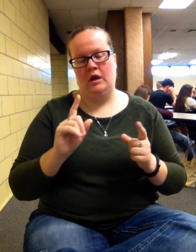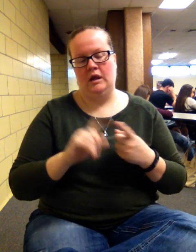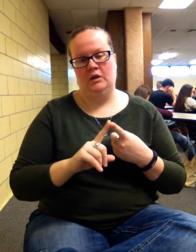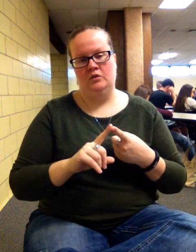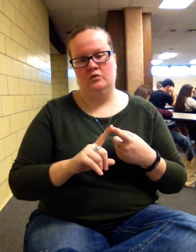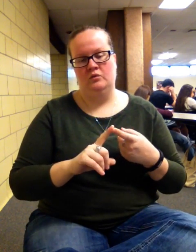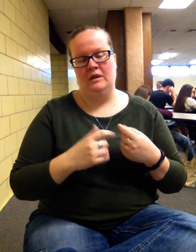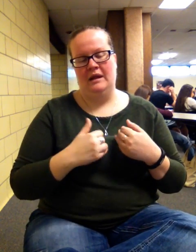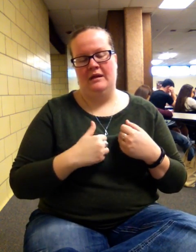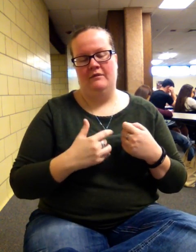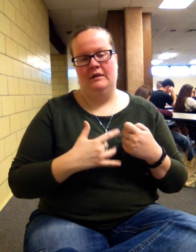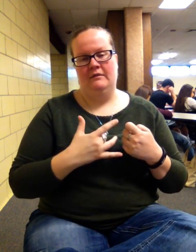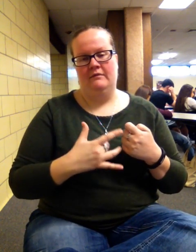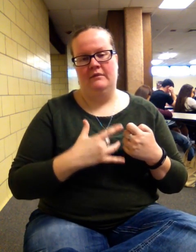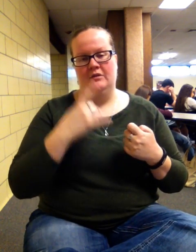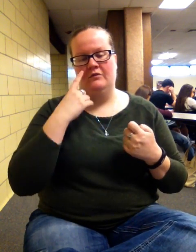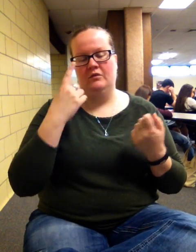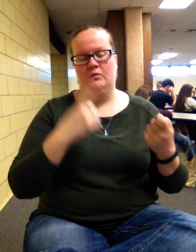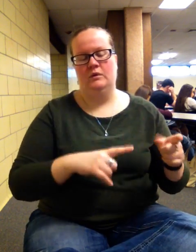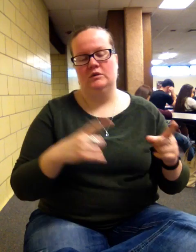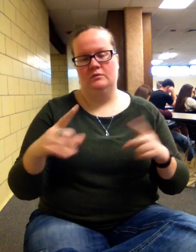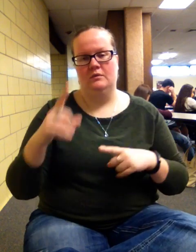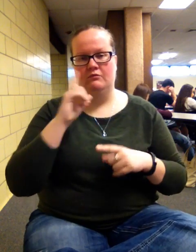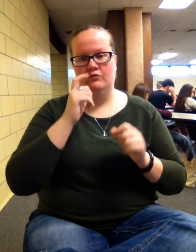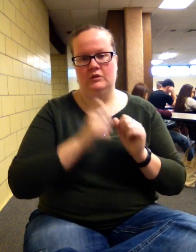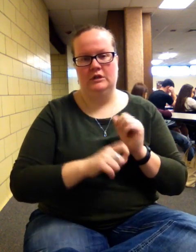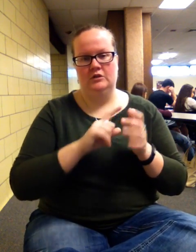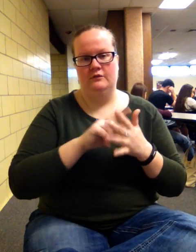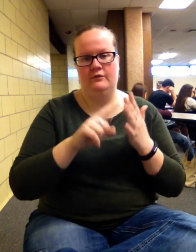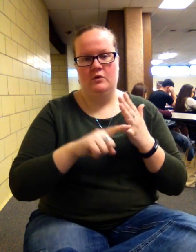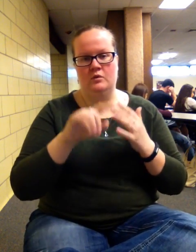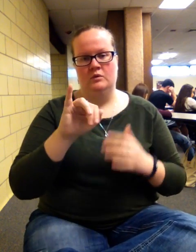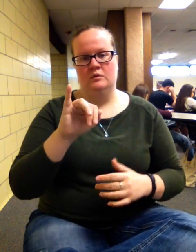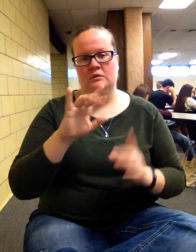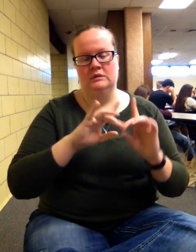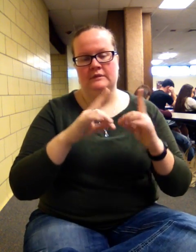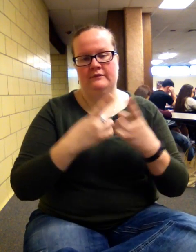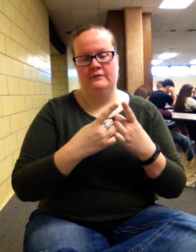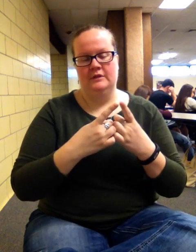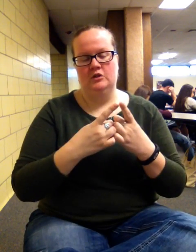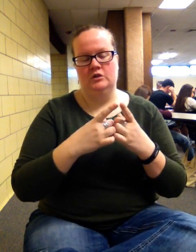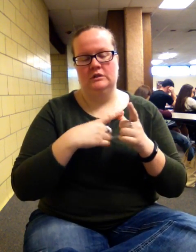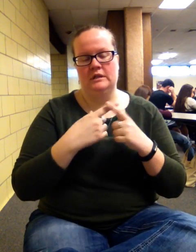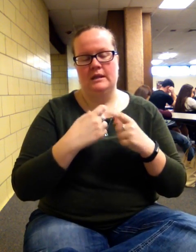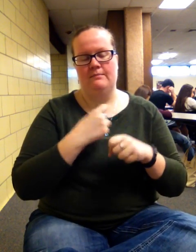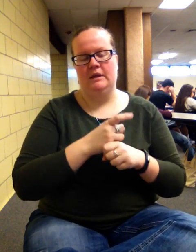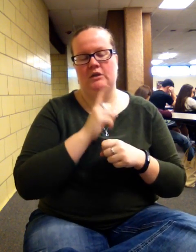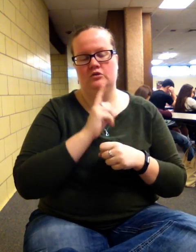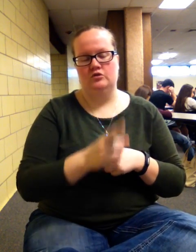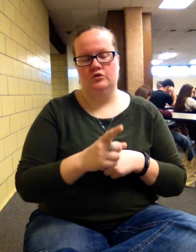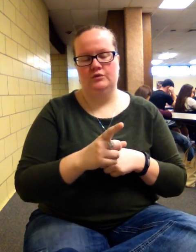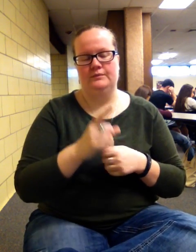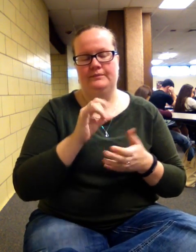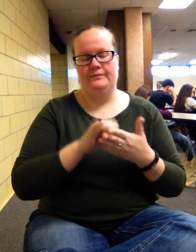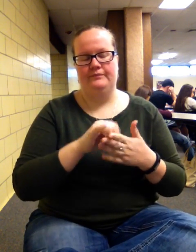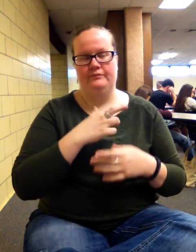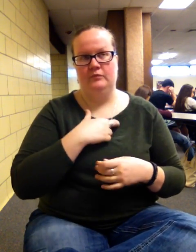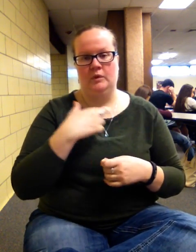a feel for what's going on in each of those divisions and making sure that the risk and the